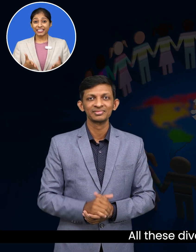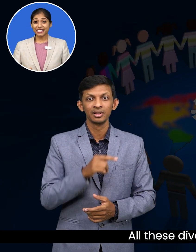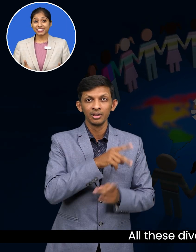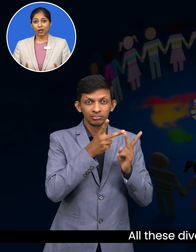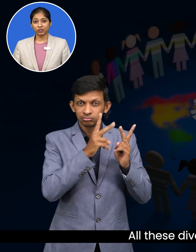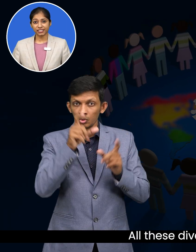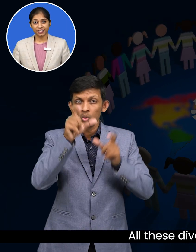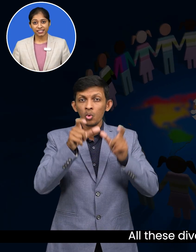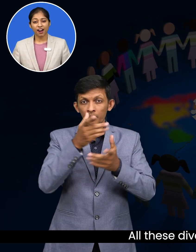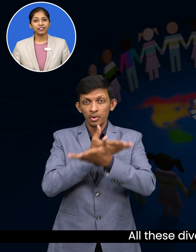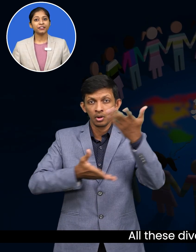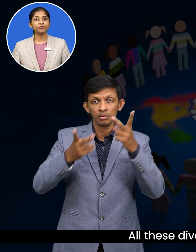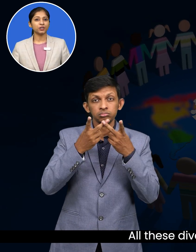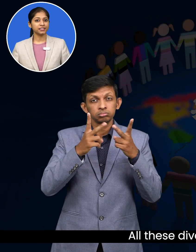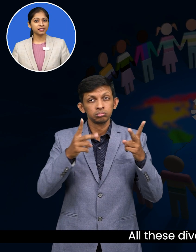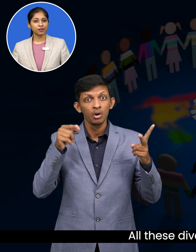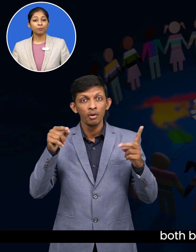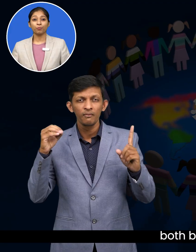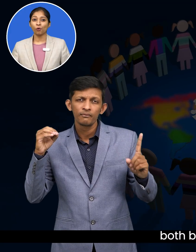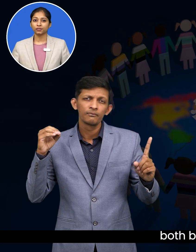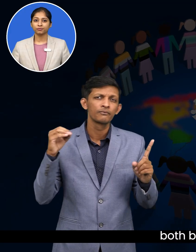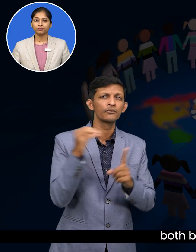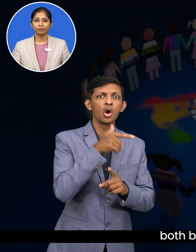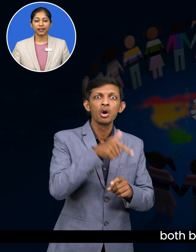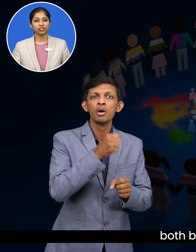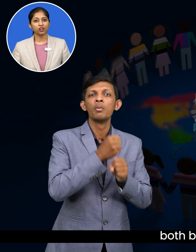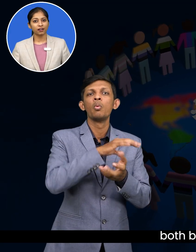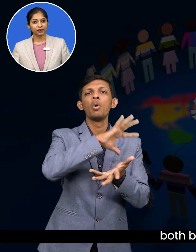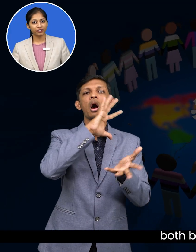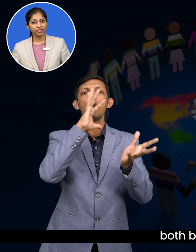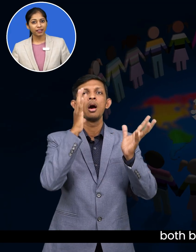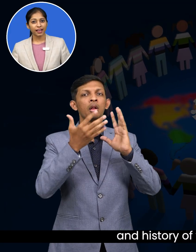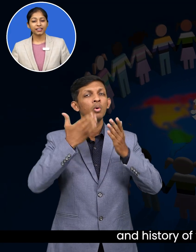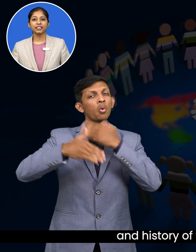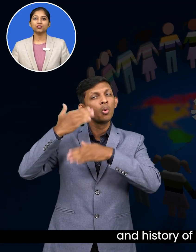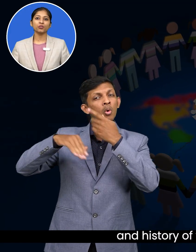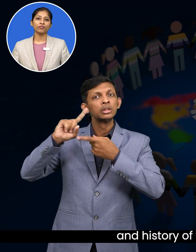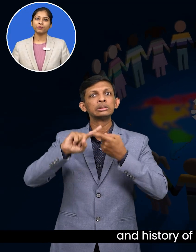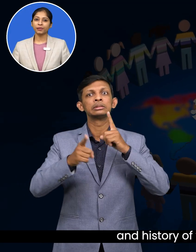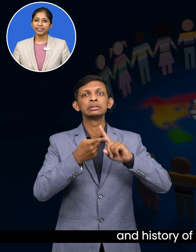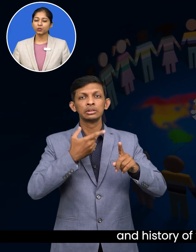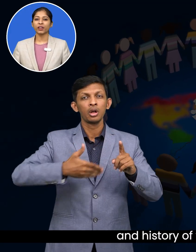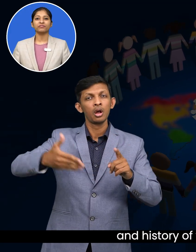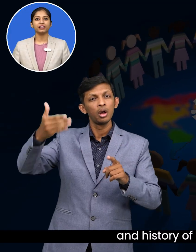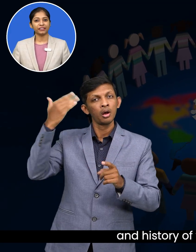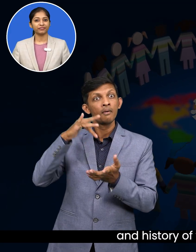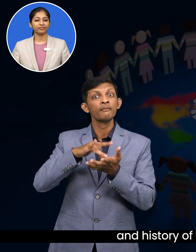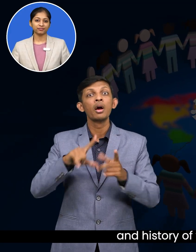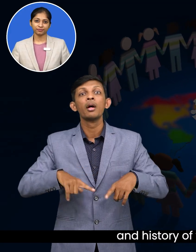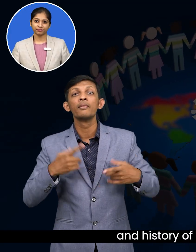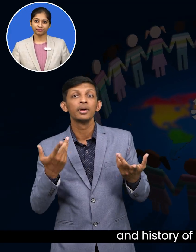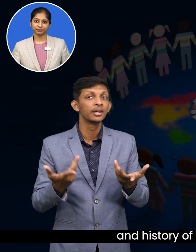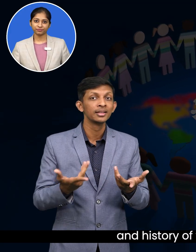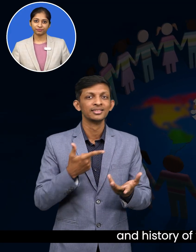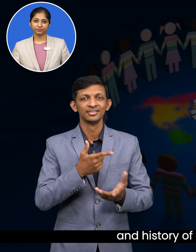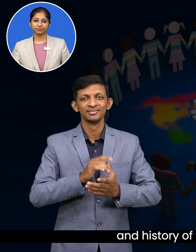All these diversities are influenced both by the geography and history of the place where we live.